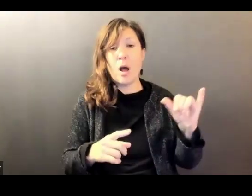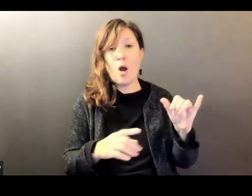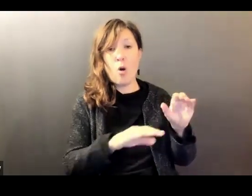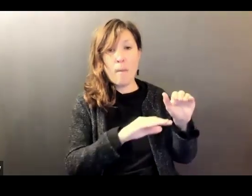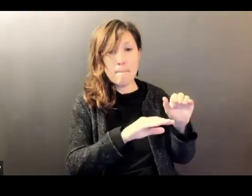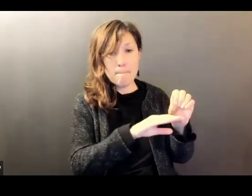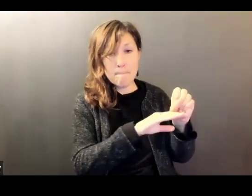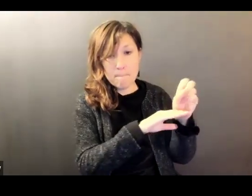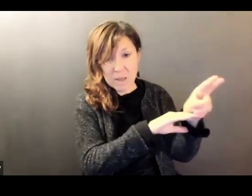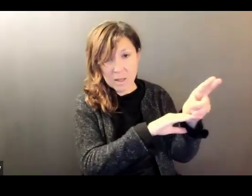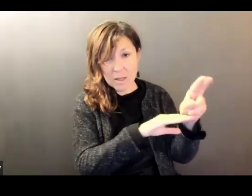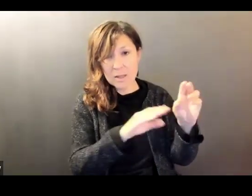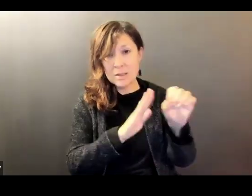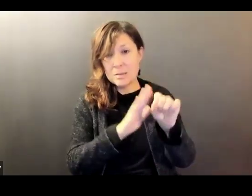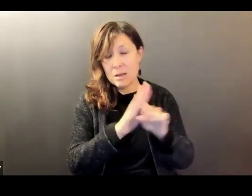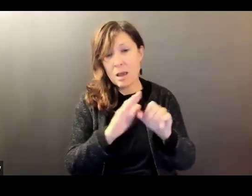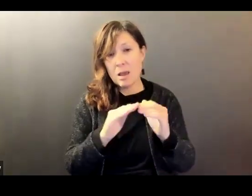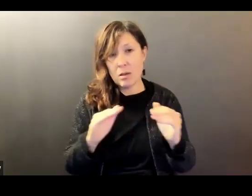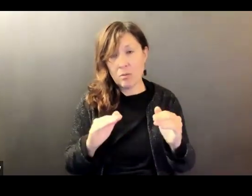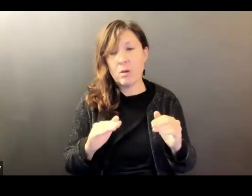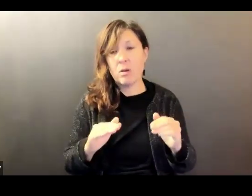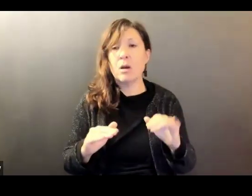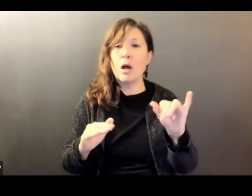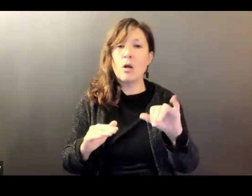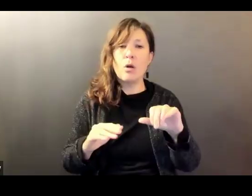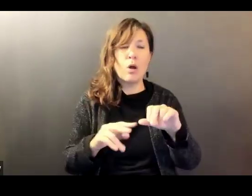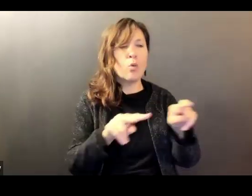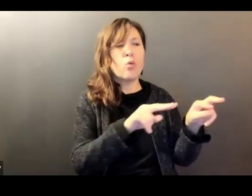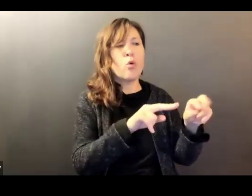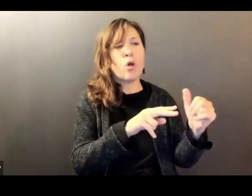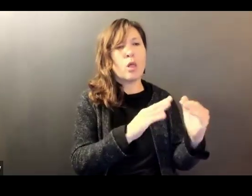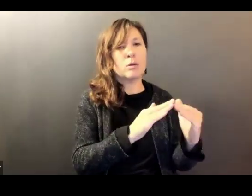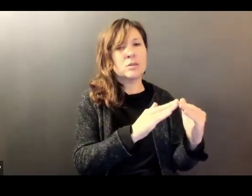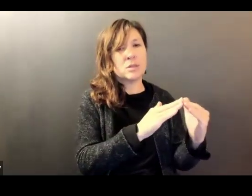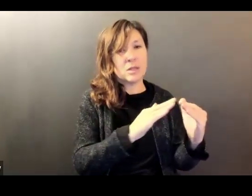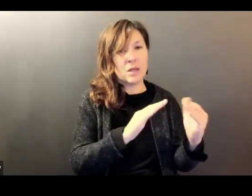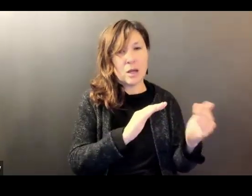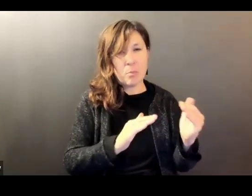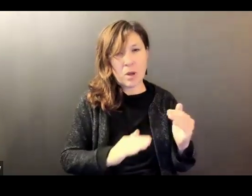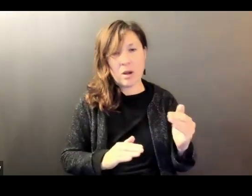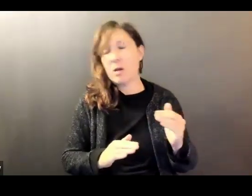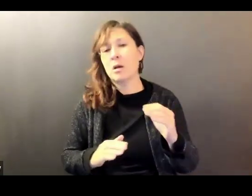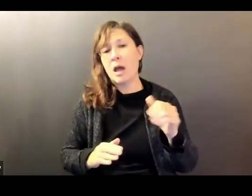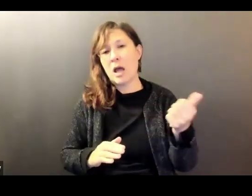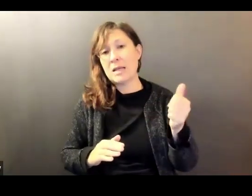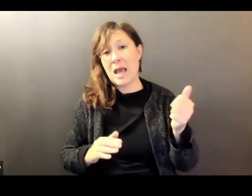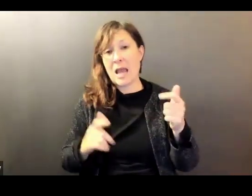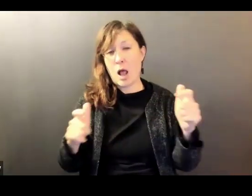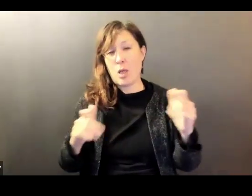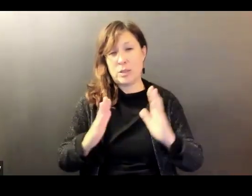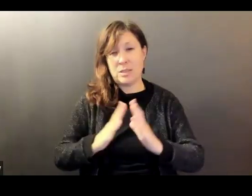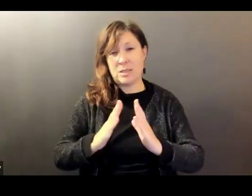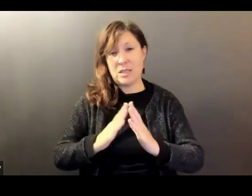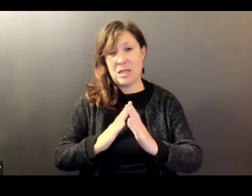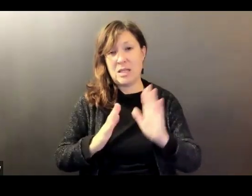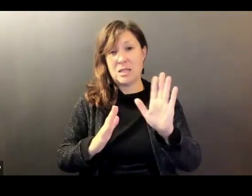marker. But then also really looking at other urban districts, our 10 core urban districts that are in the state, to